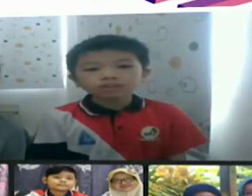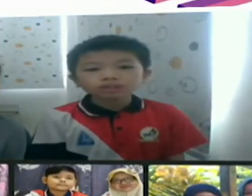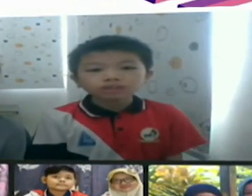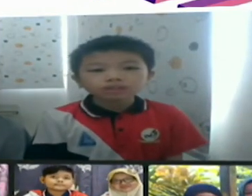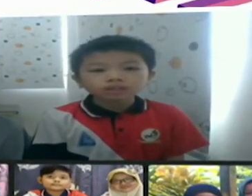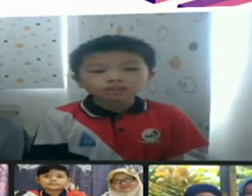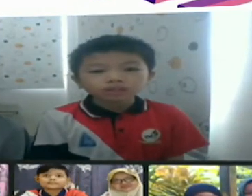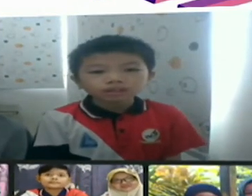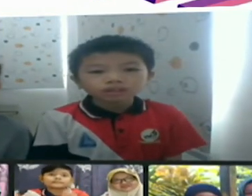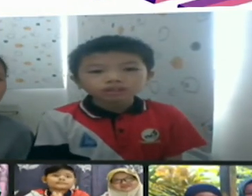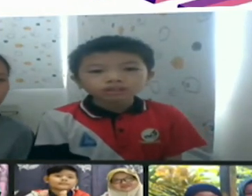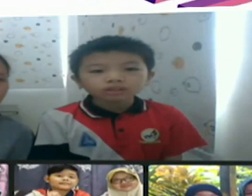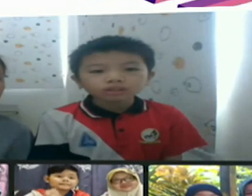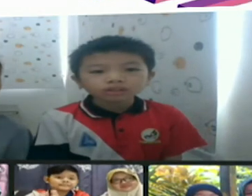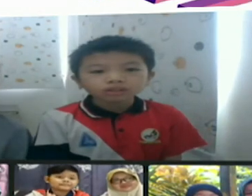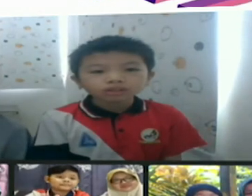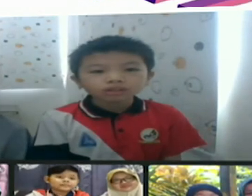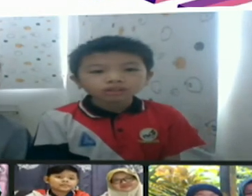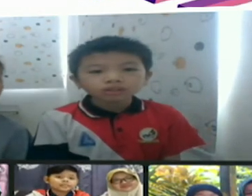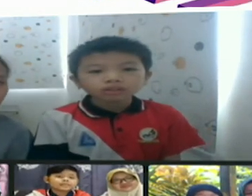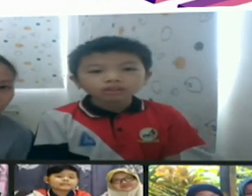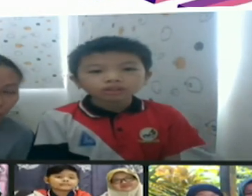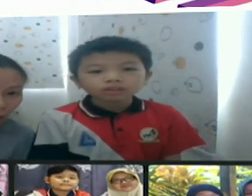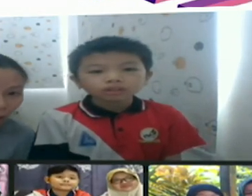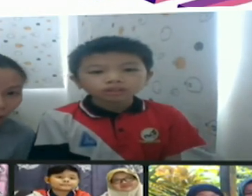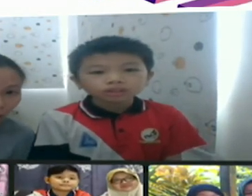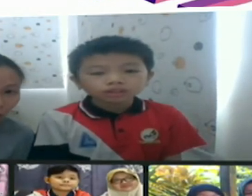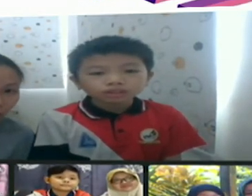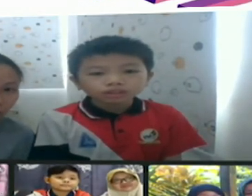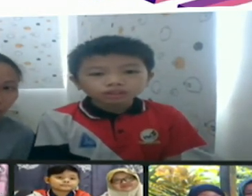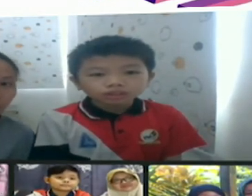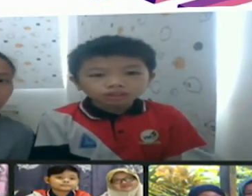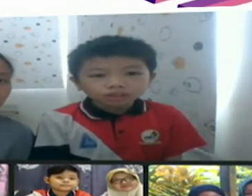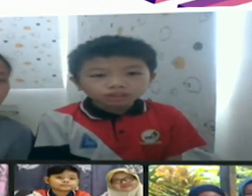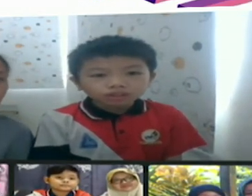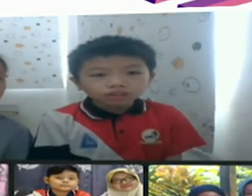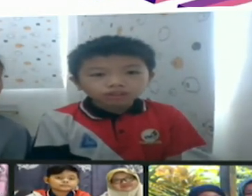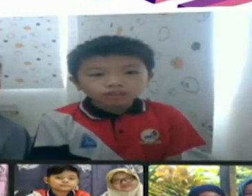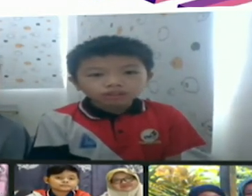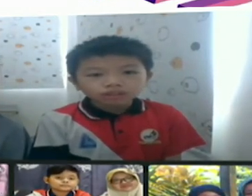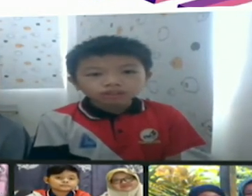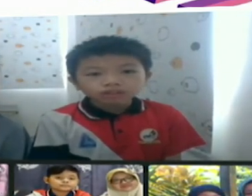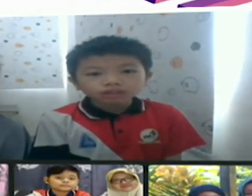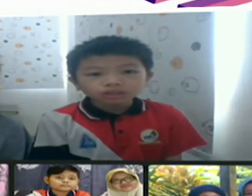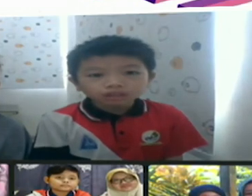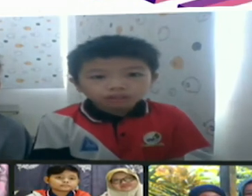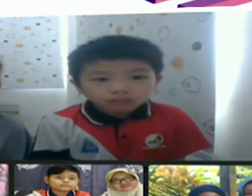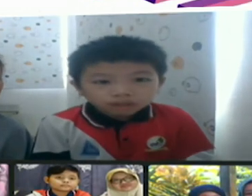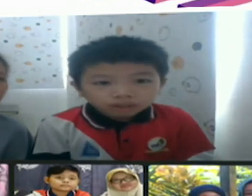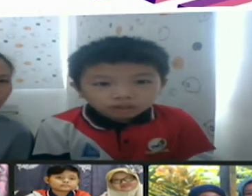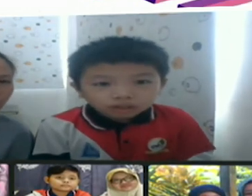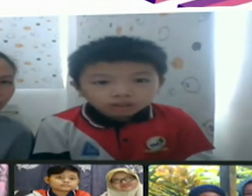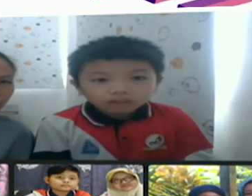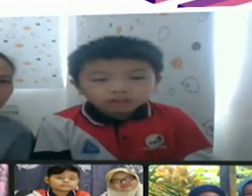one? Sure. Now, see here. Yunpeng. What's this? Yunpeng. What's